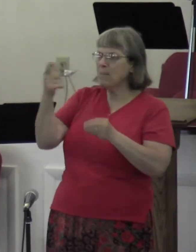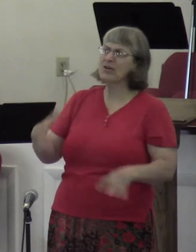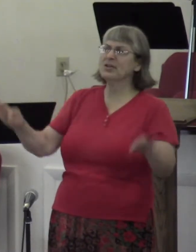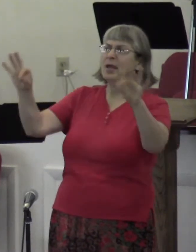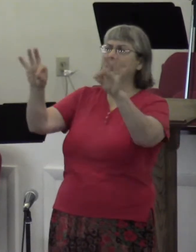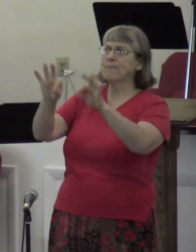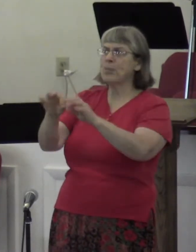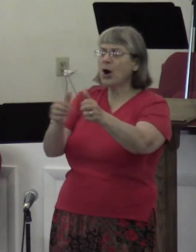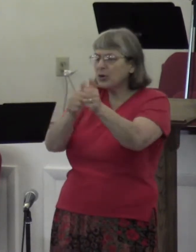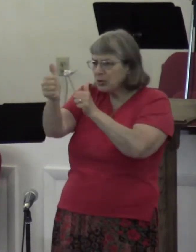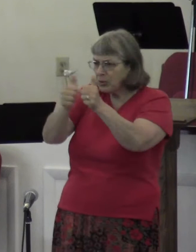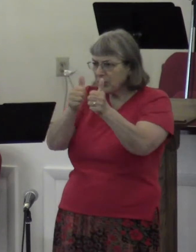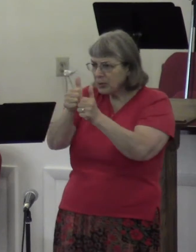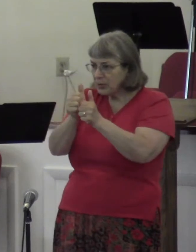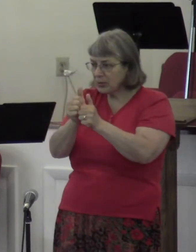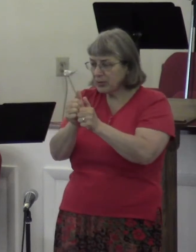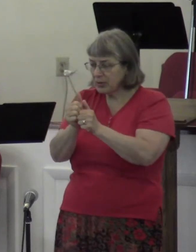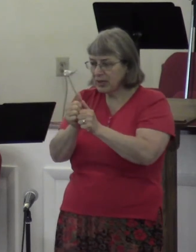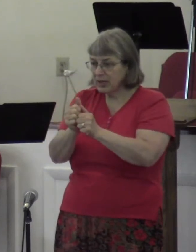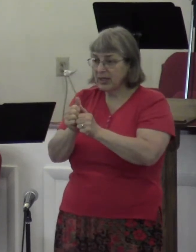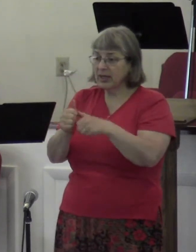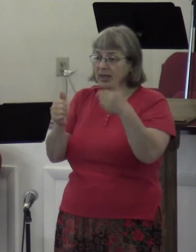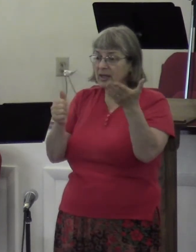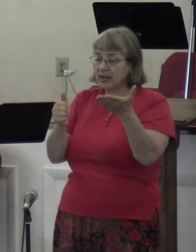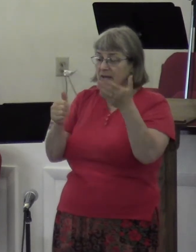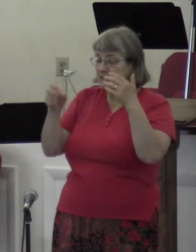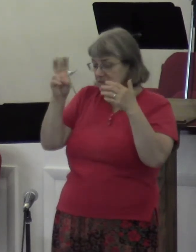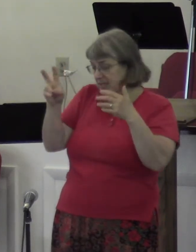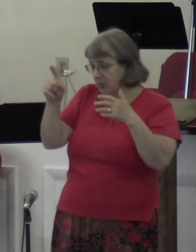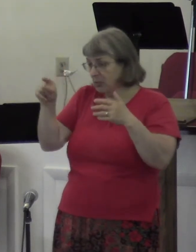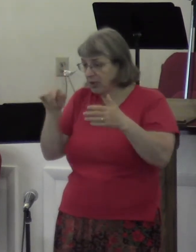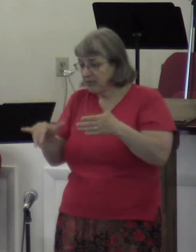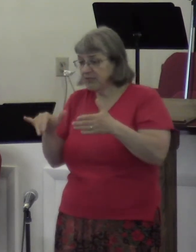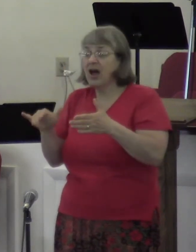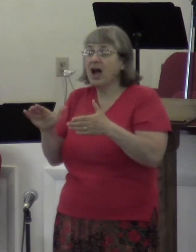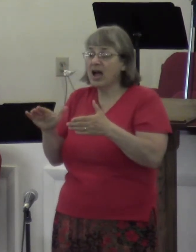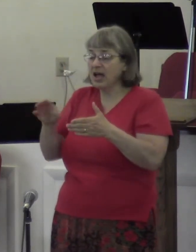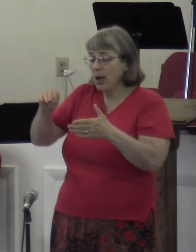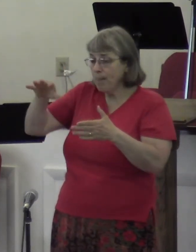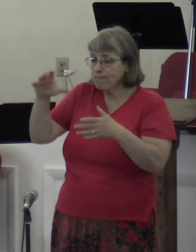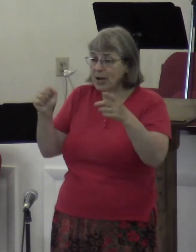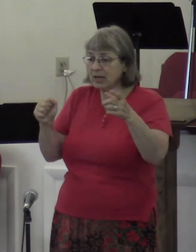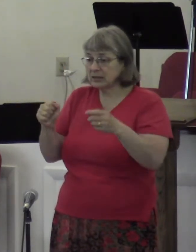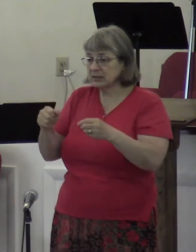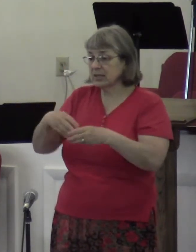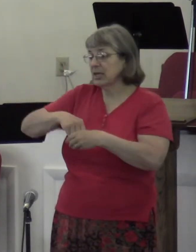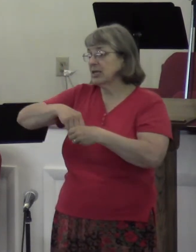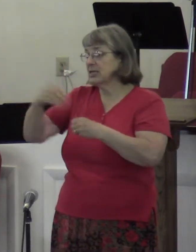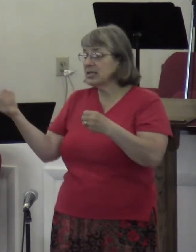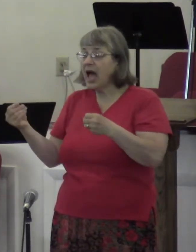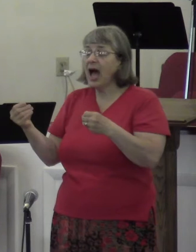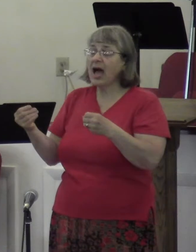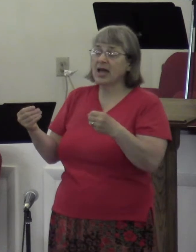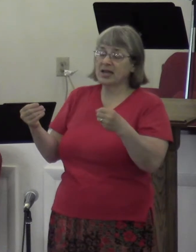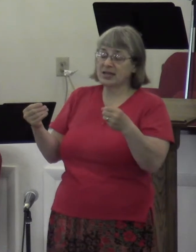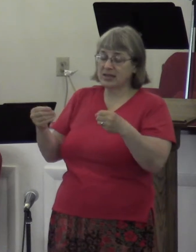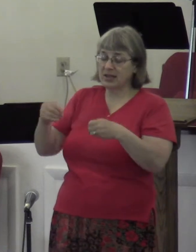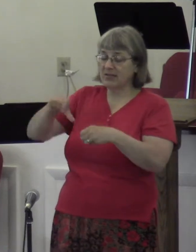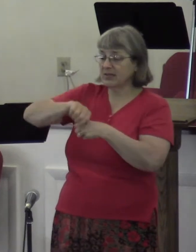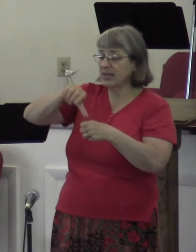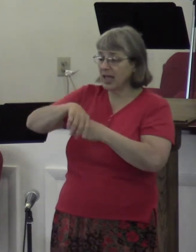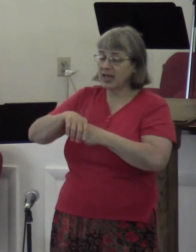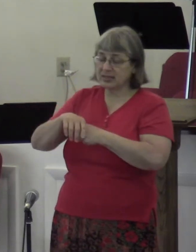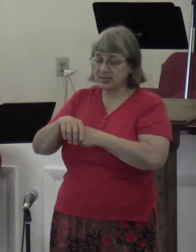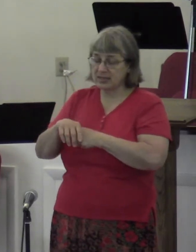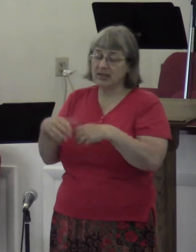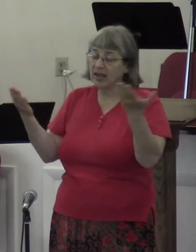race, 7.5 miles into the race, and he's already out of gas. He's out of contention. He's done for the day. He's cooked, or he kept racing.